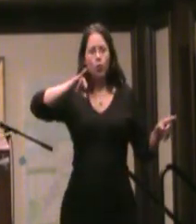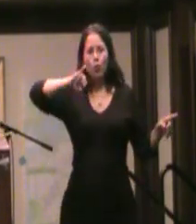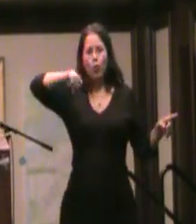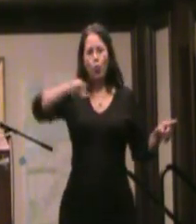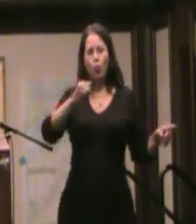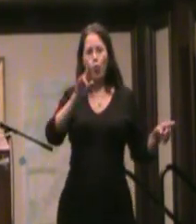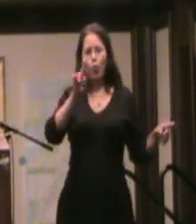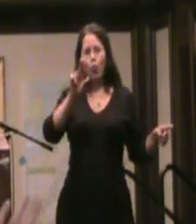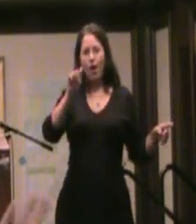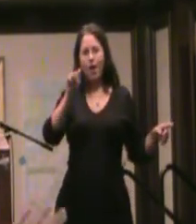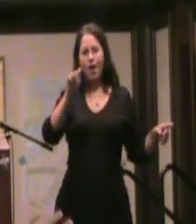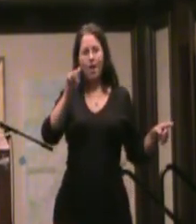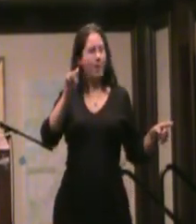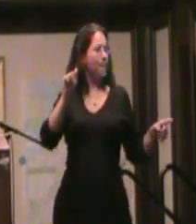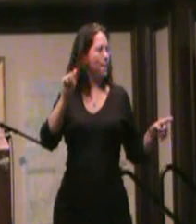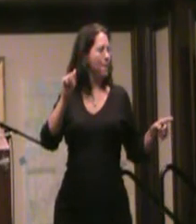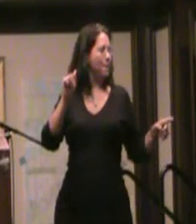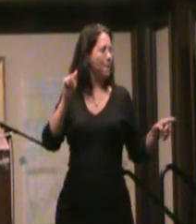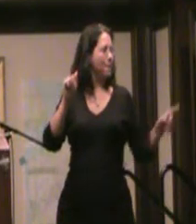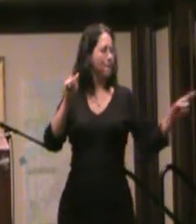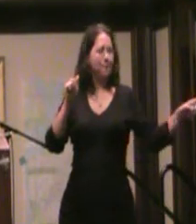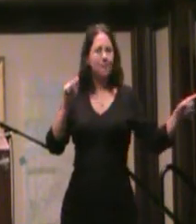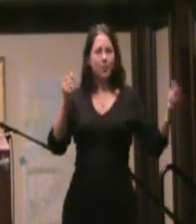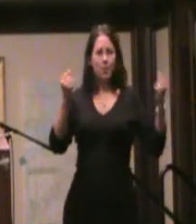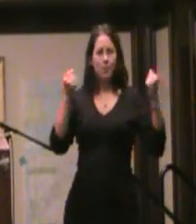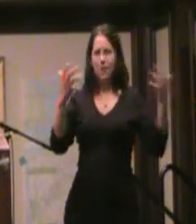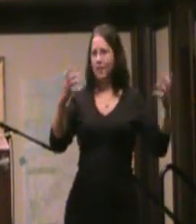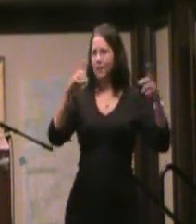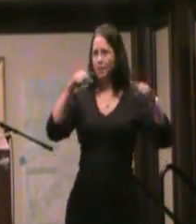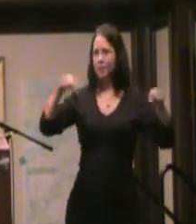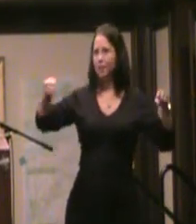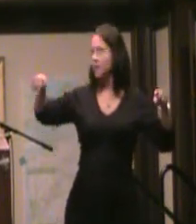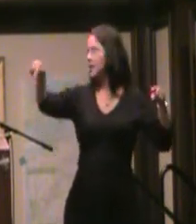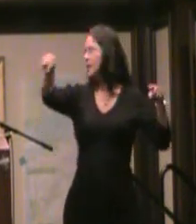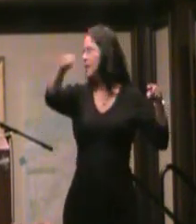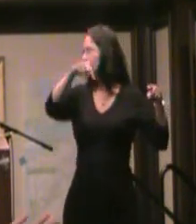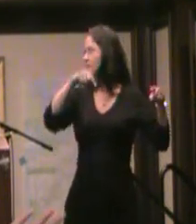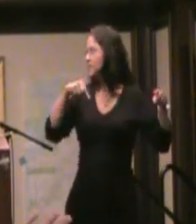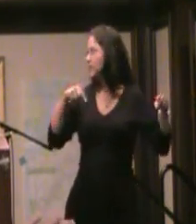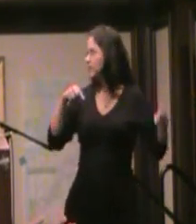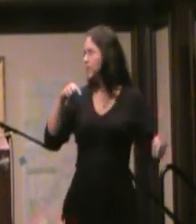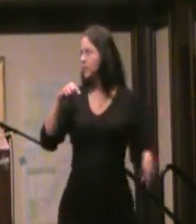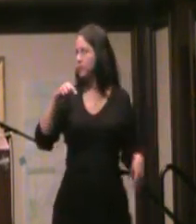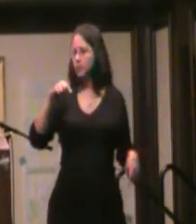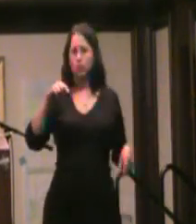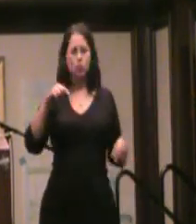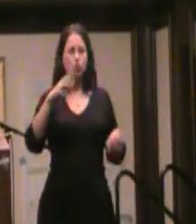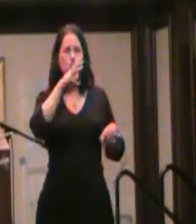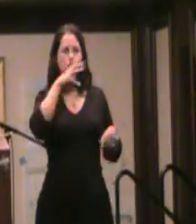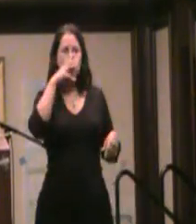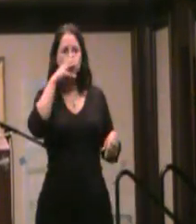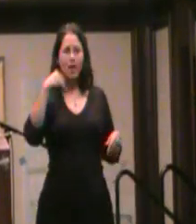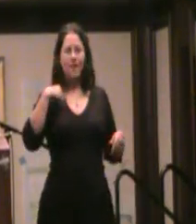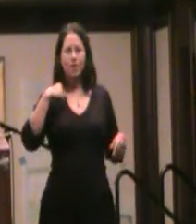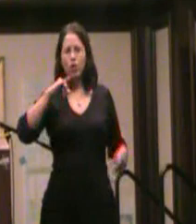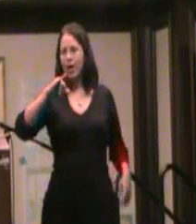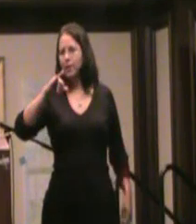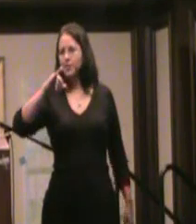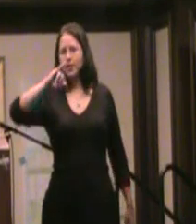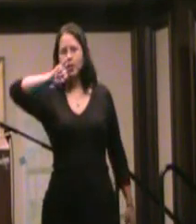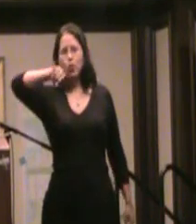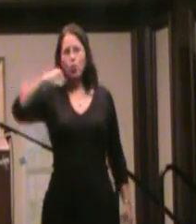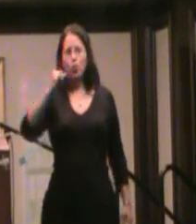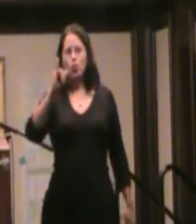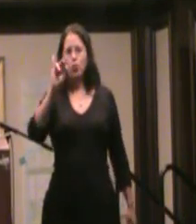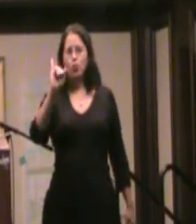Yeah, micro. That one. En las zonas rurales, rural areas, guajolotero.